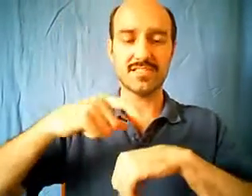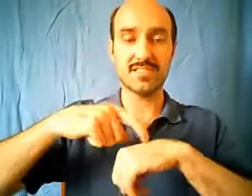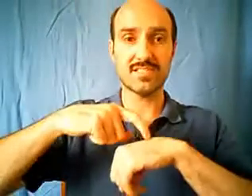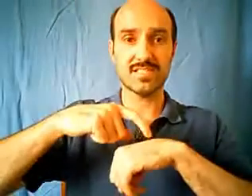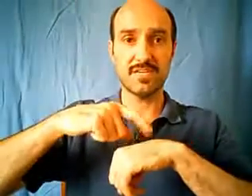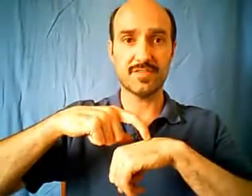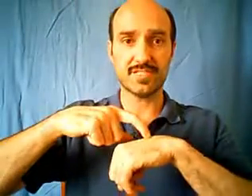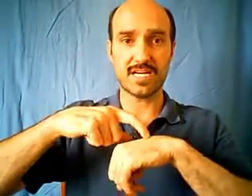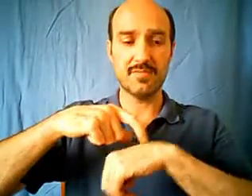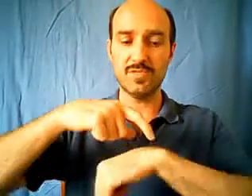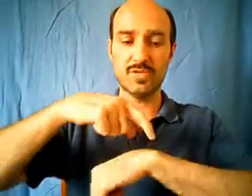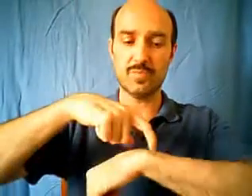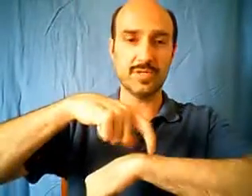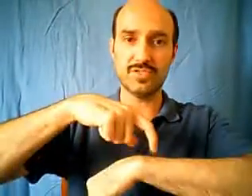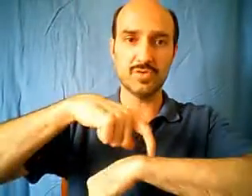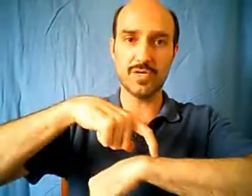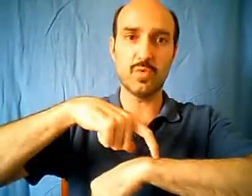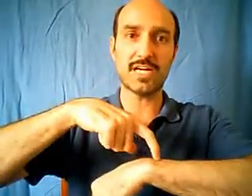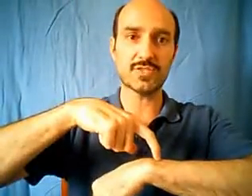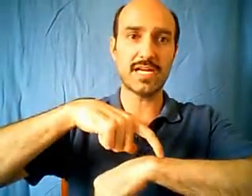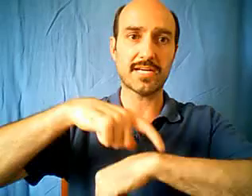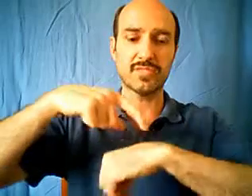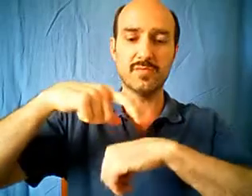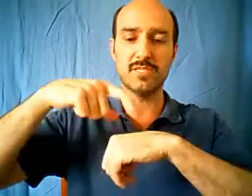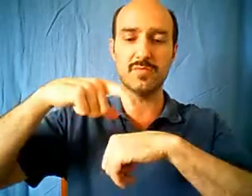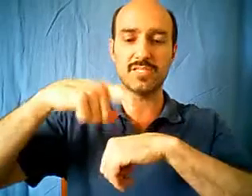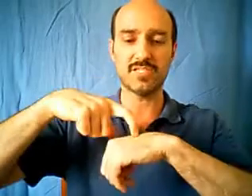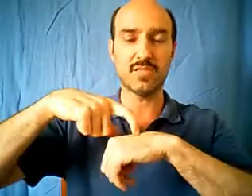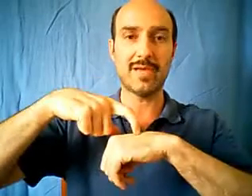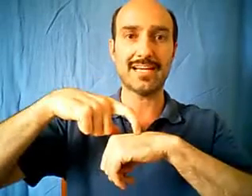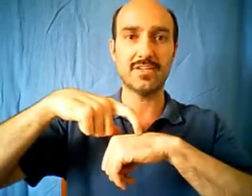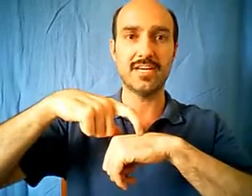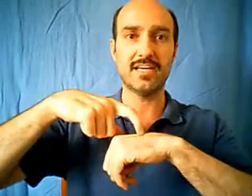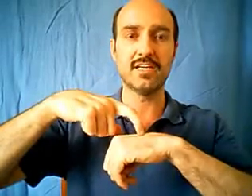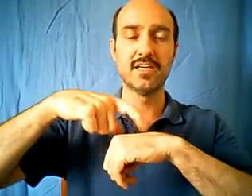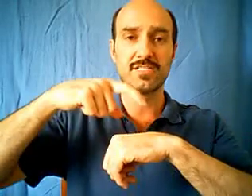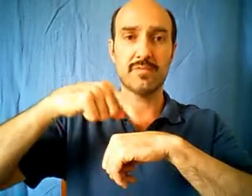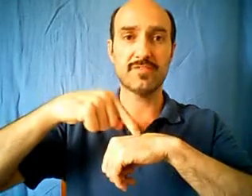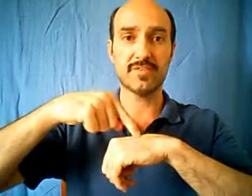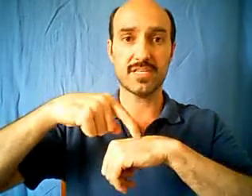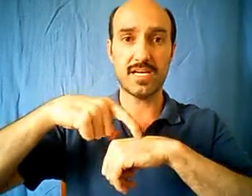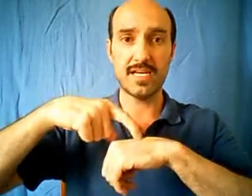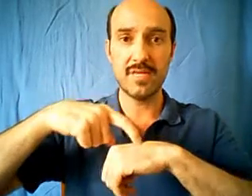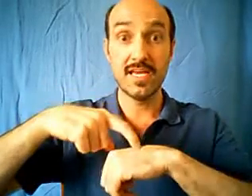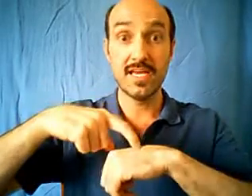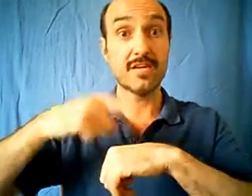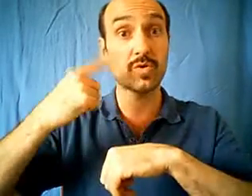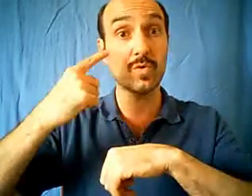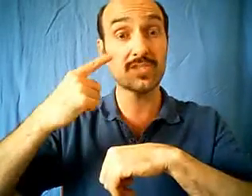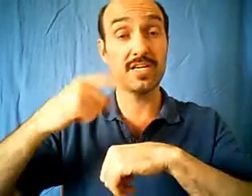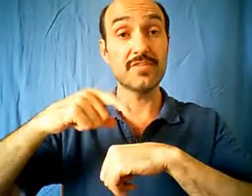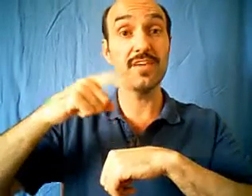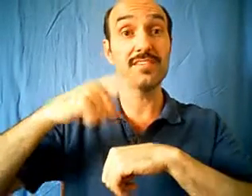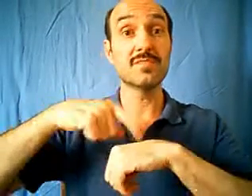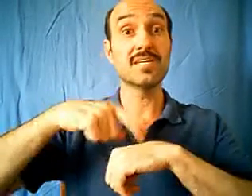This is the sign for time. You don't point to where the watch would actually be, but just to the back of your hand, sign for time. If you have a question on your face, it